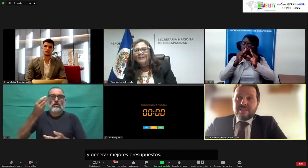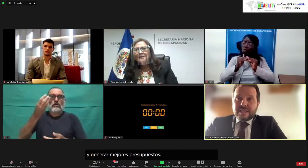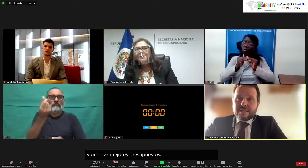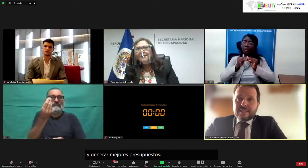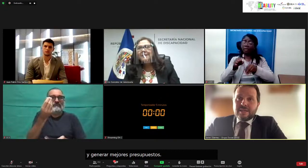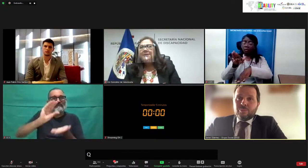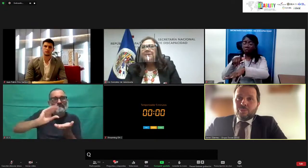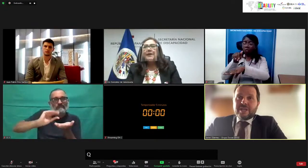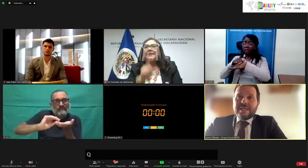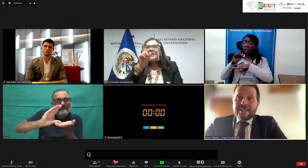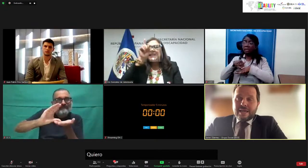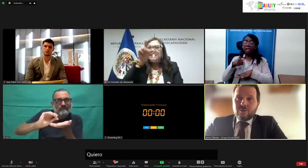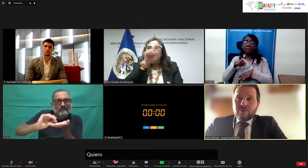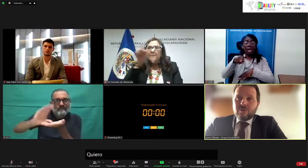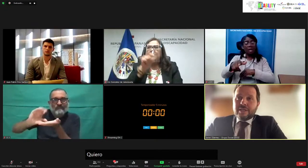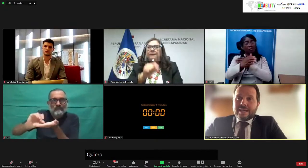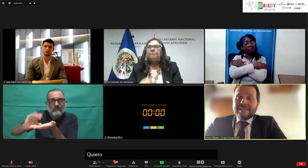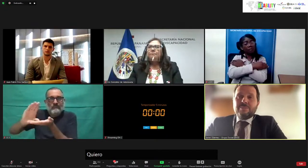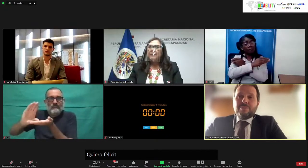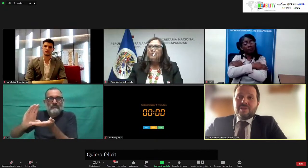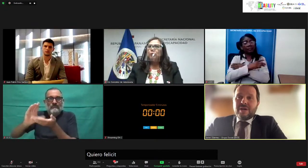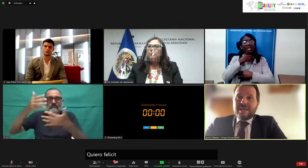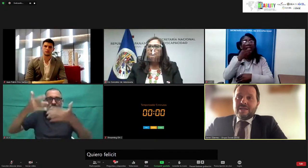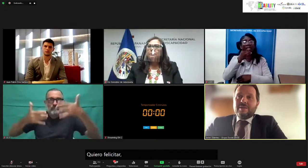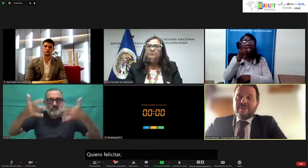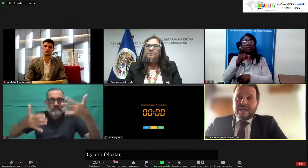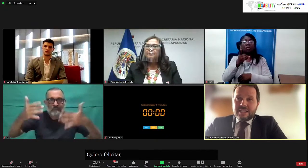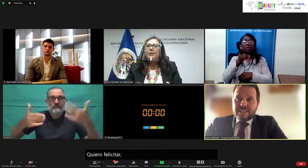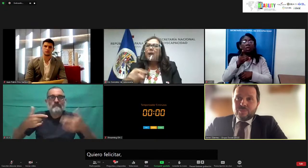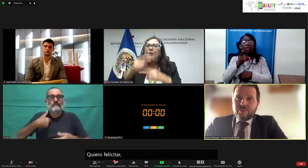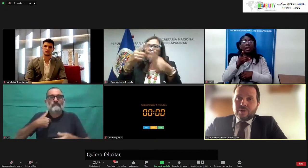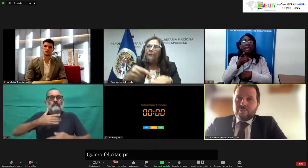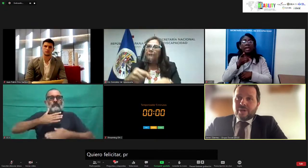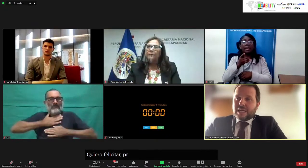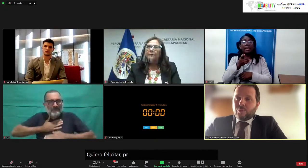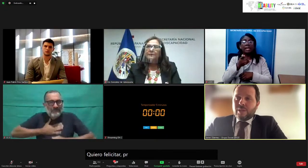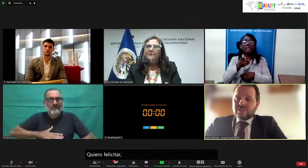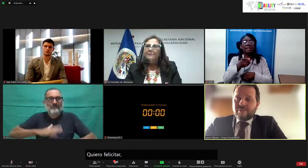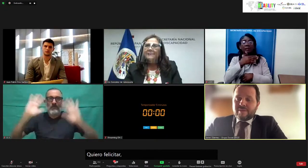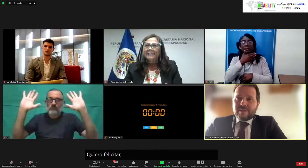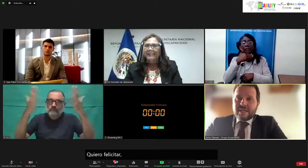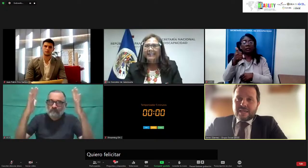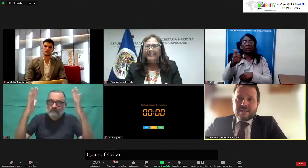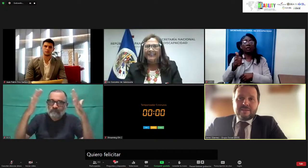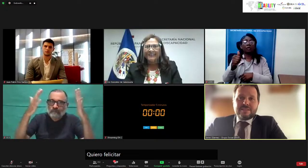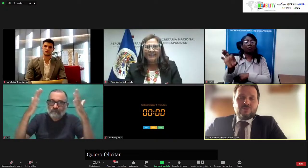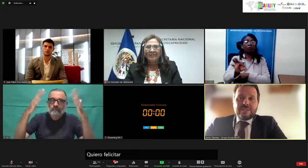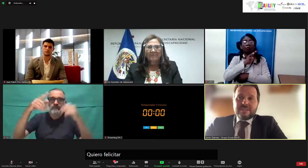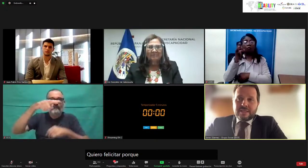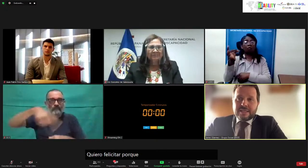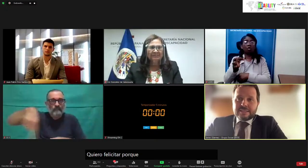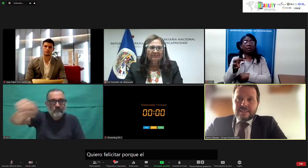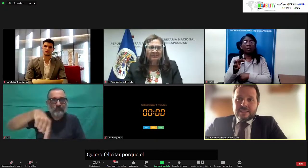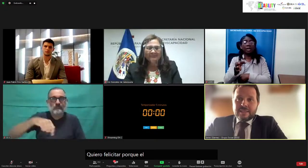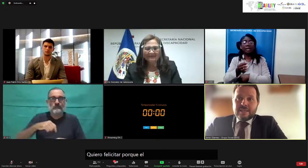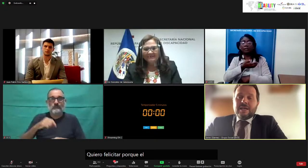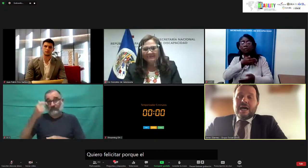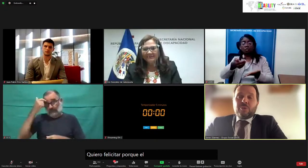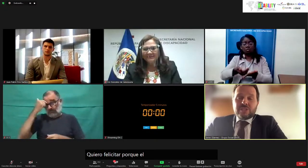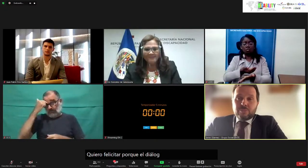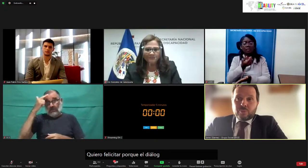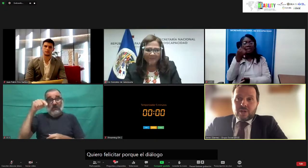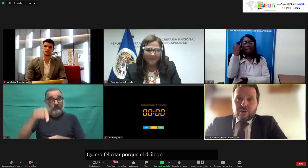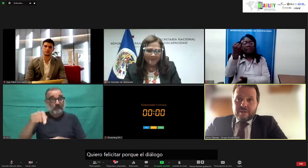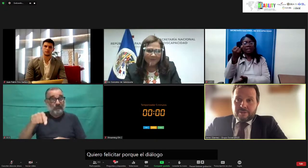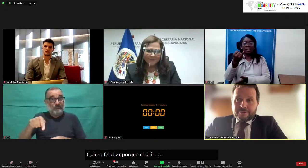some and such as today's i want to congratulate you because dialogue is the main mechanism for us to move forward into these